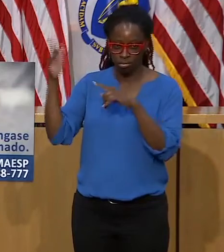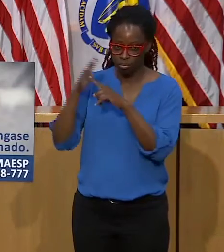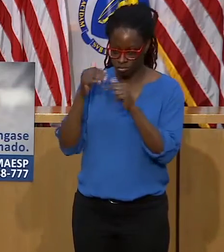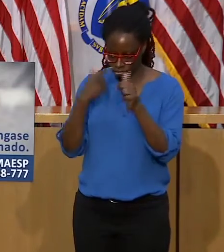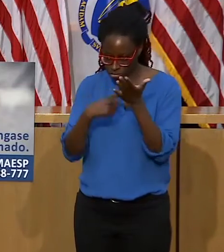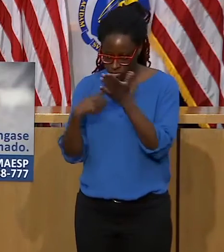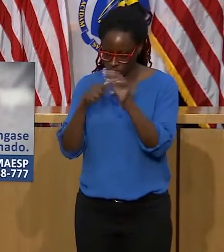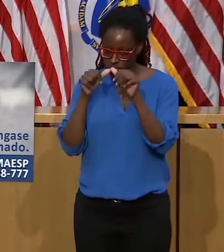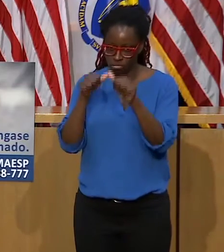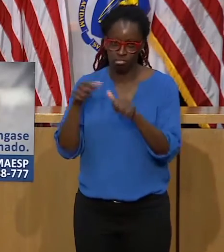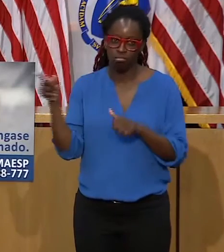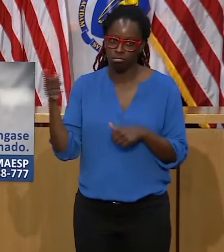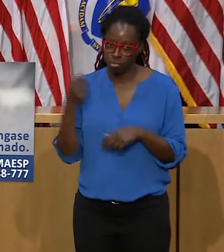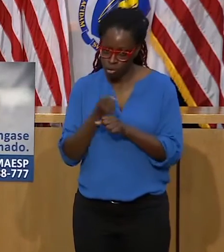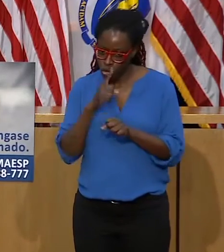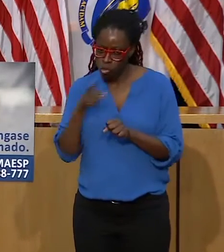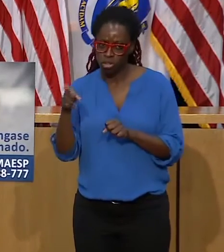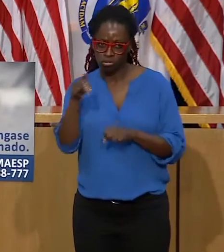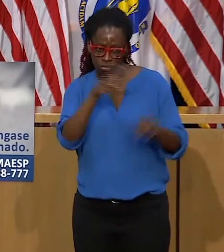they deserve.